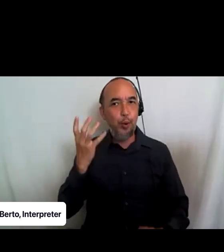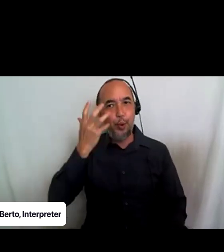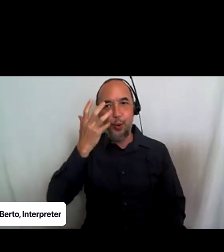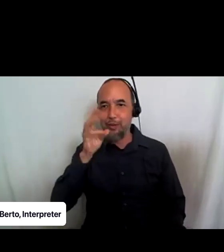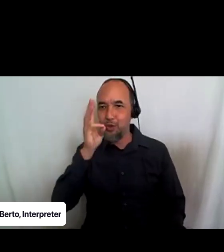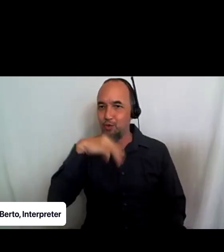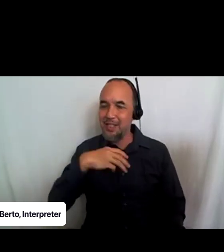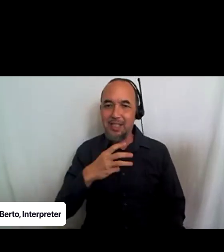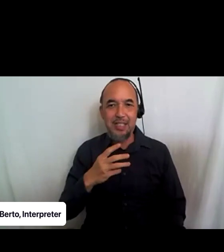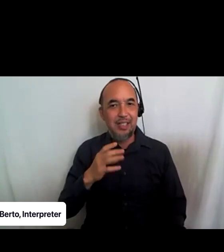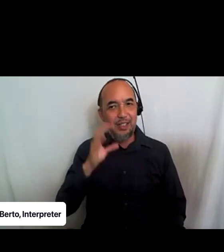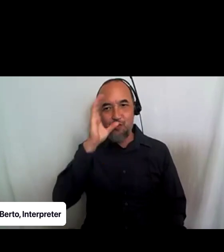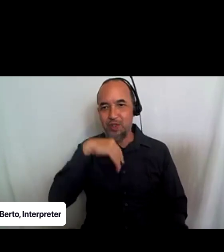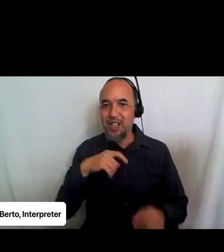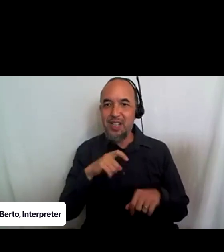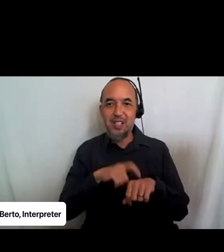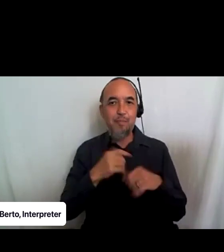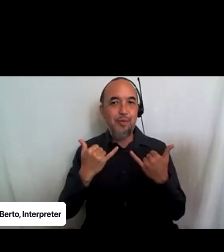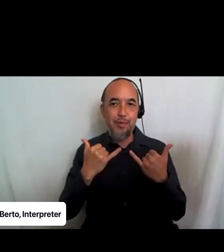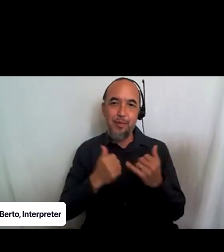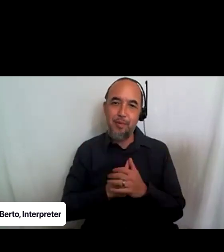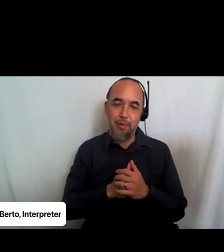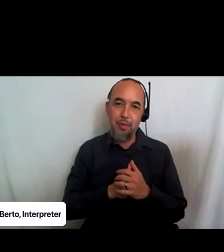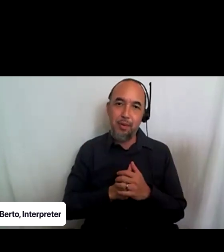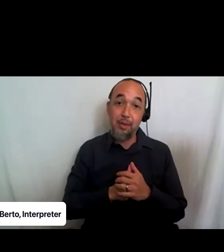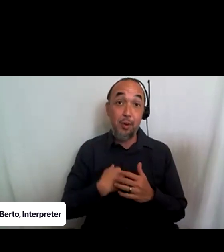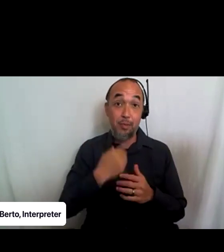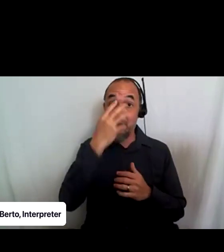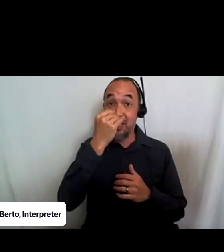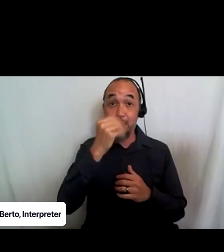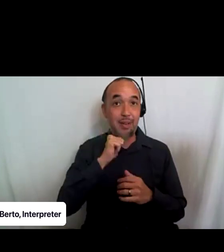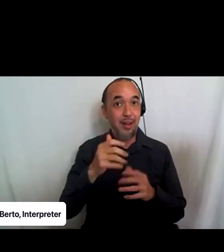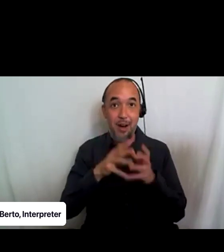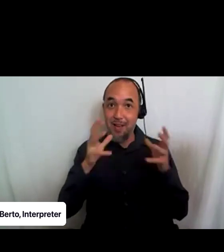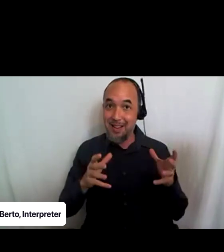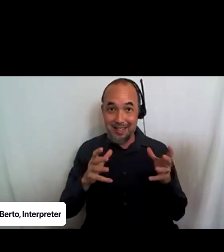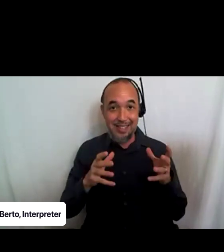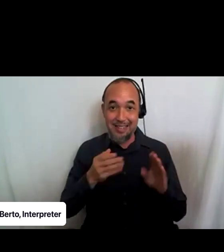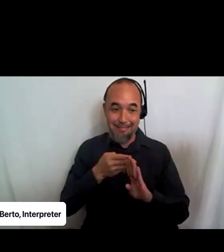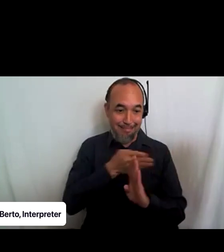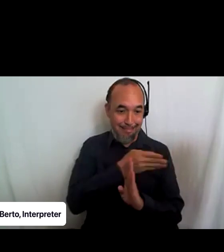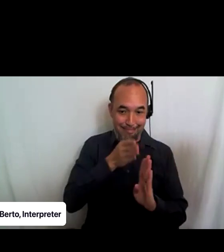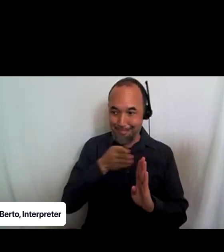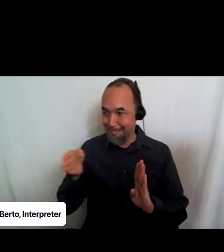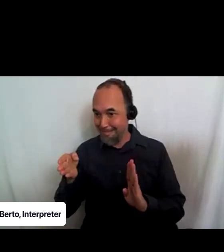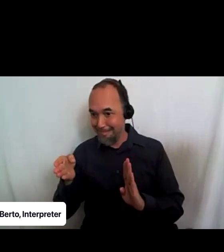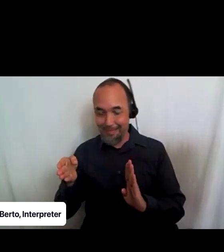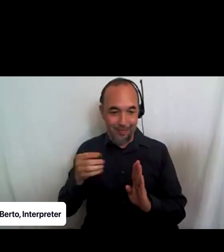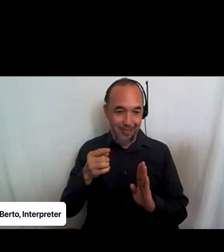phase that we're in right now. So I'm not getting much sleep these past next couple weeks because of the